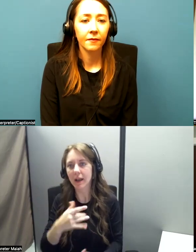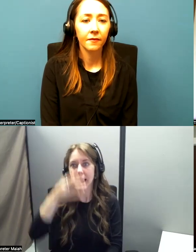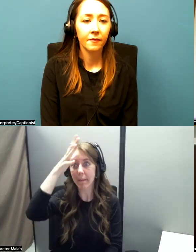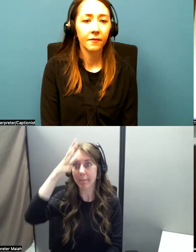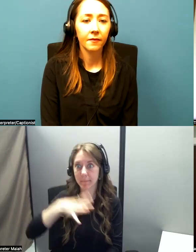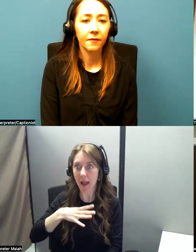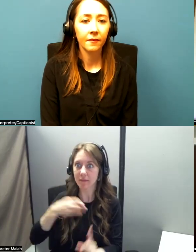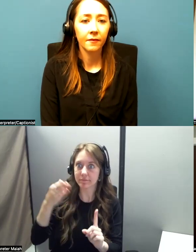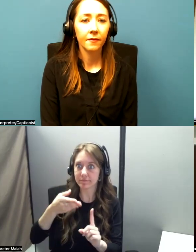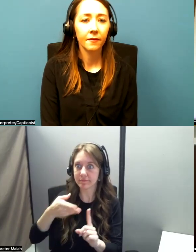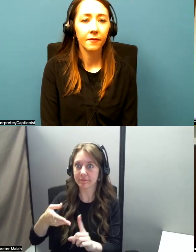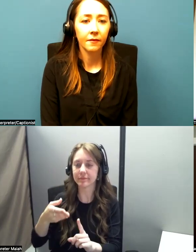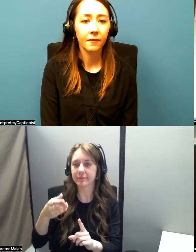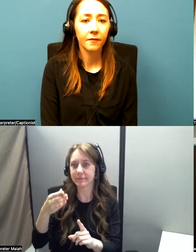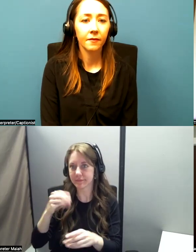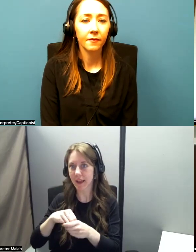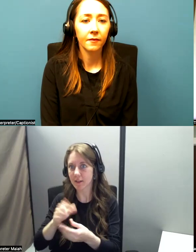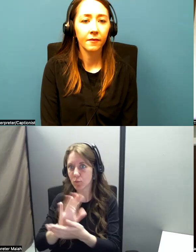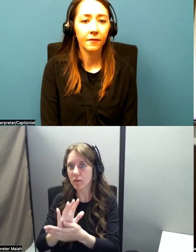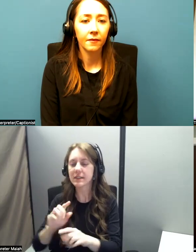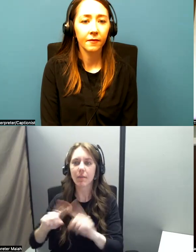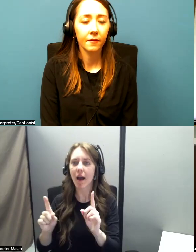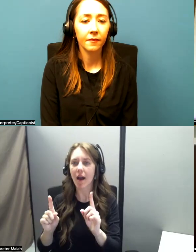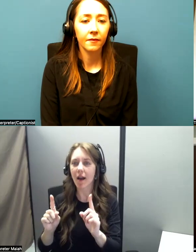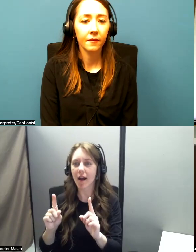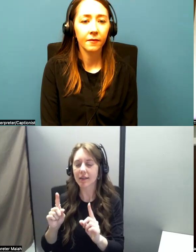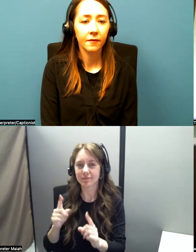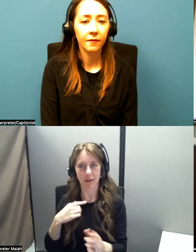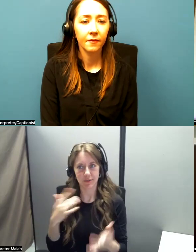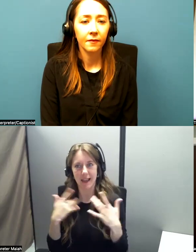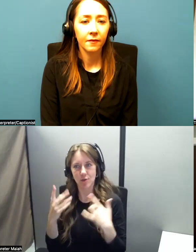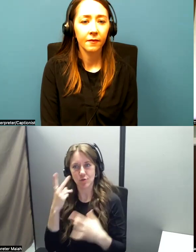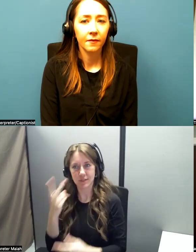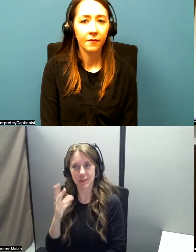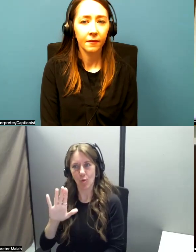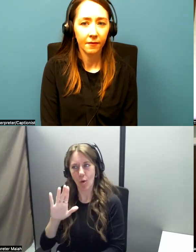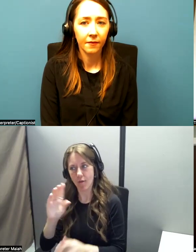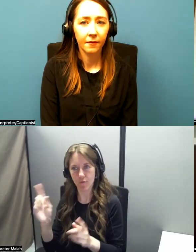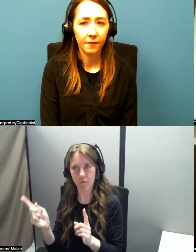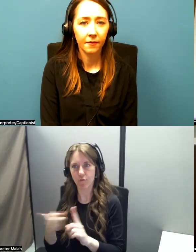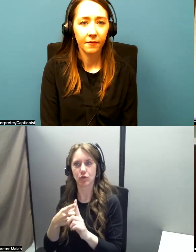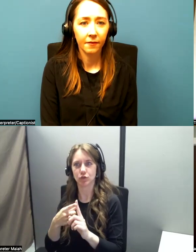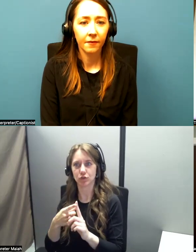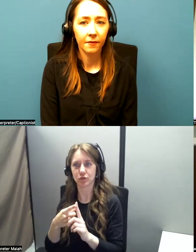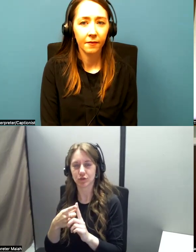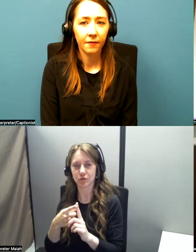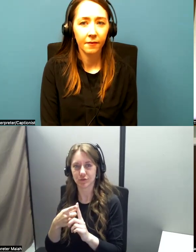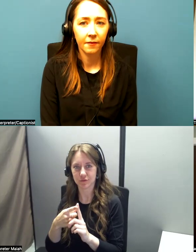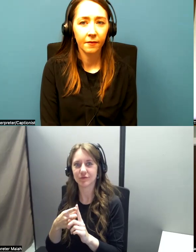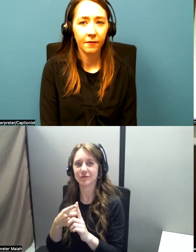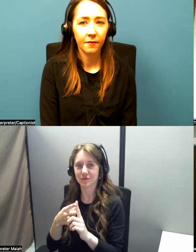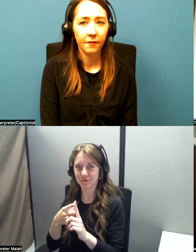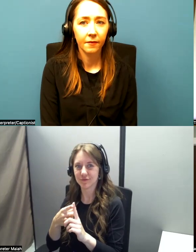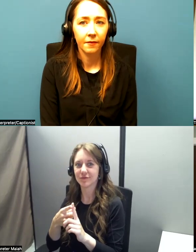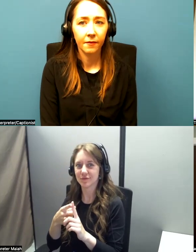but females. So I was really excited to see the first mentor was Krista Alone, and I